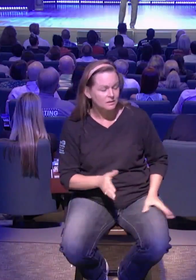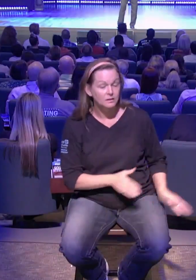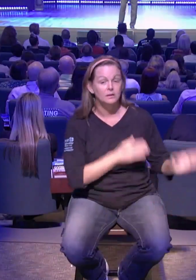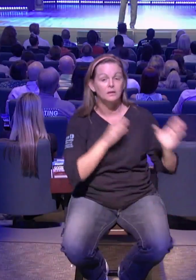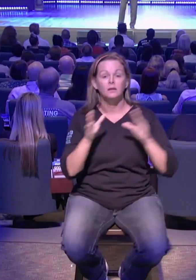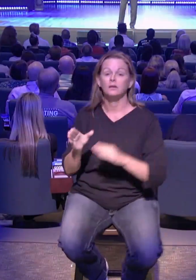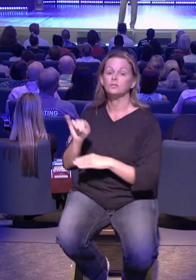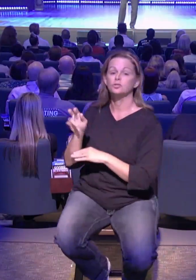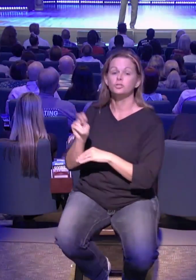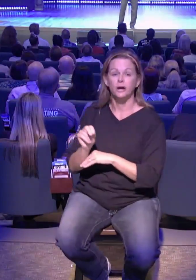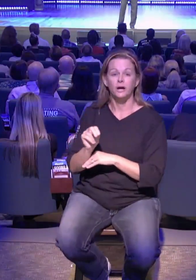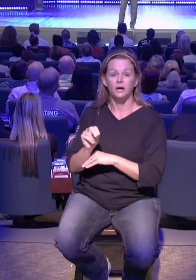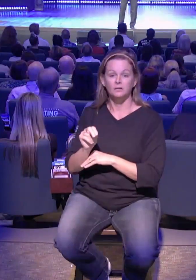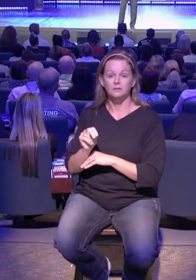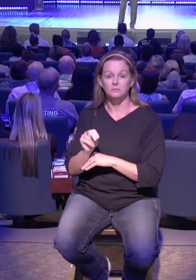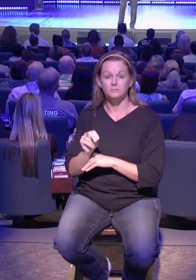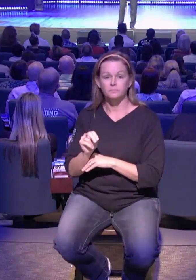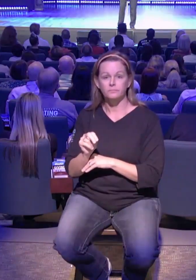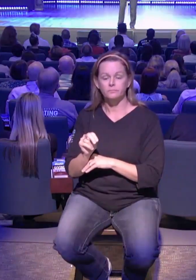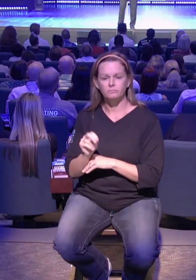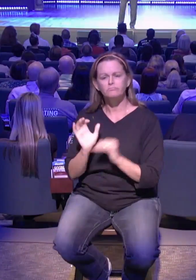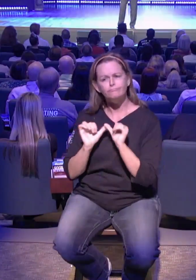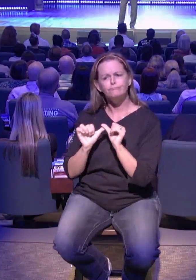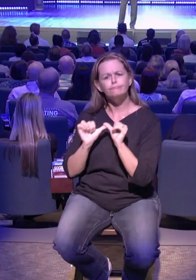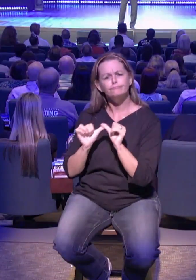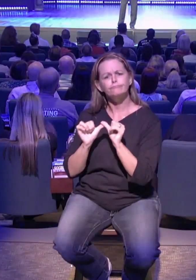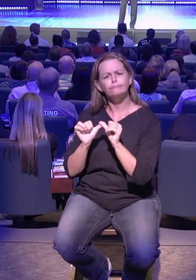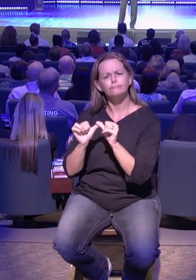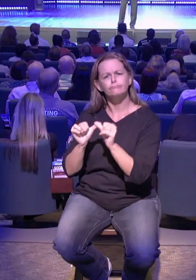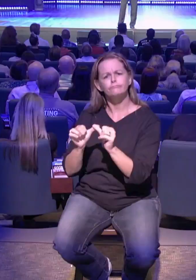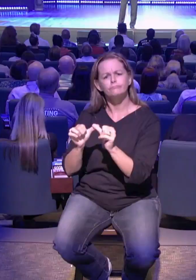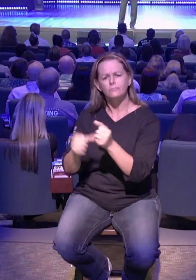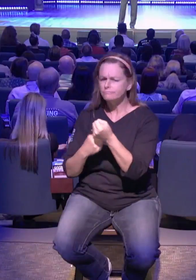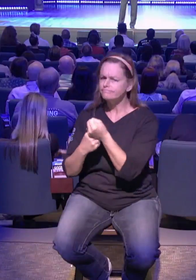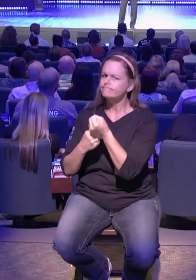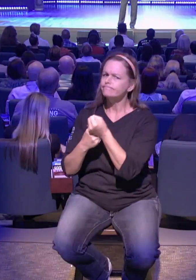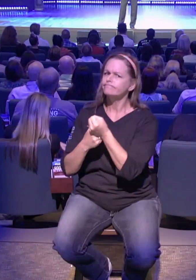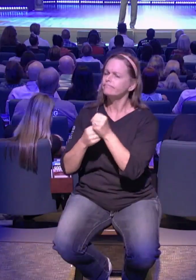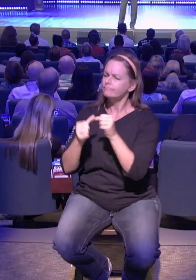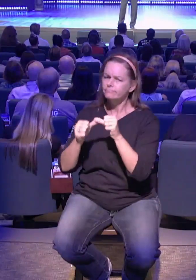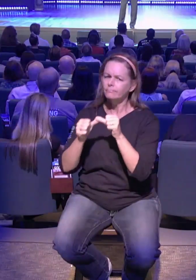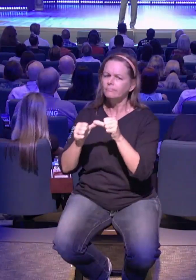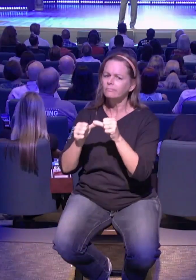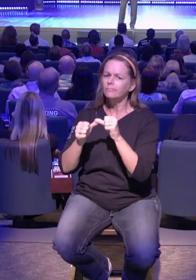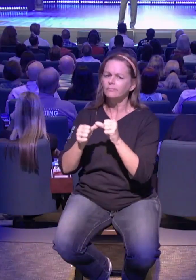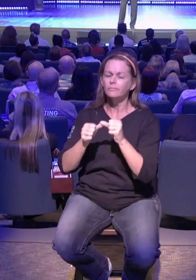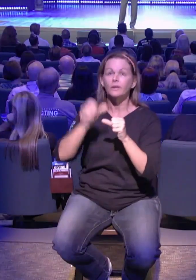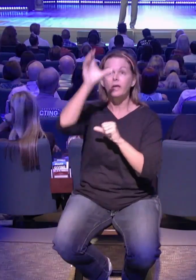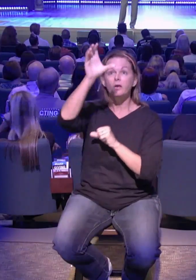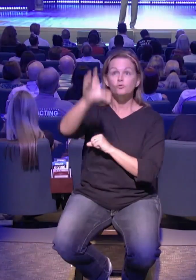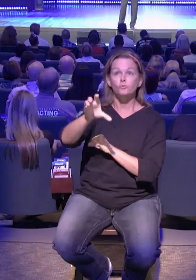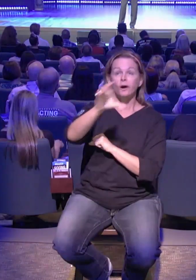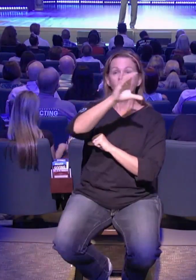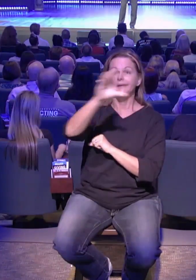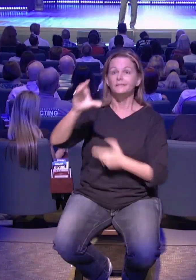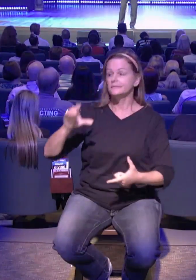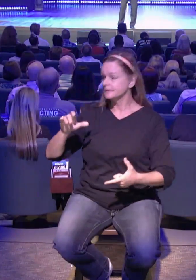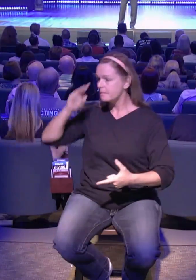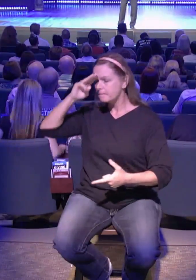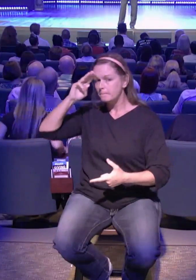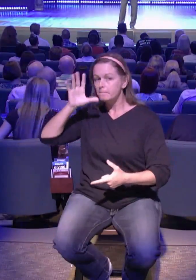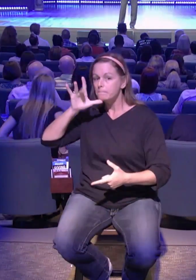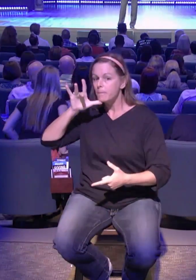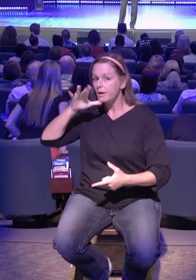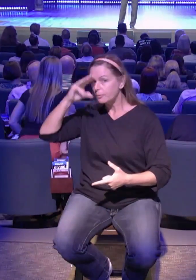John was the one who was pretty steady through that whole time. He was right there at the foot of the cross, holding the mother of Jesus,